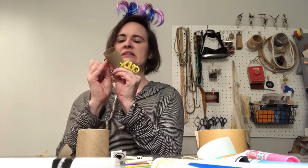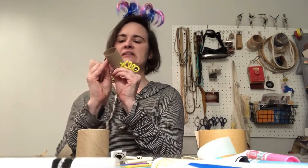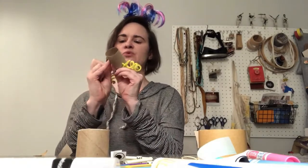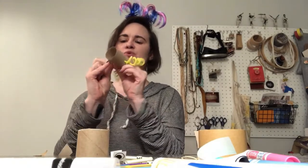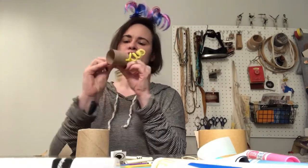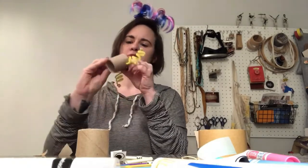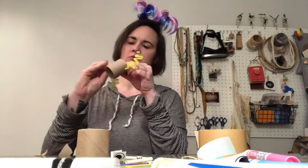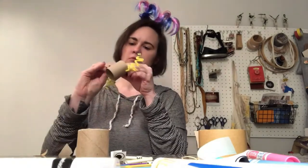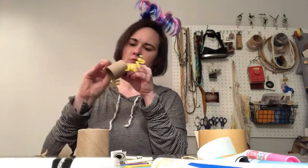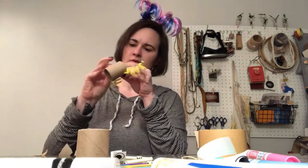Oof.